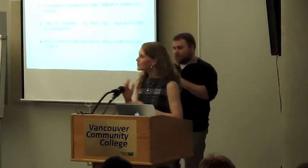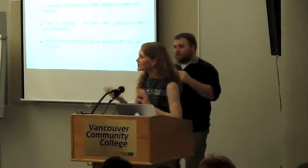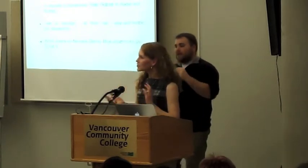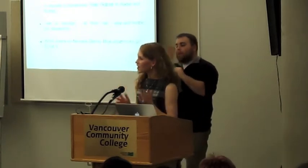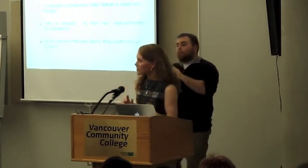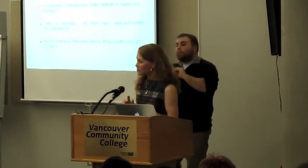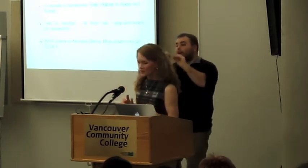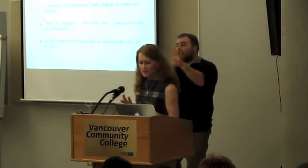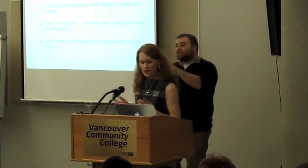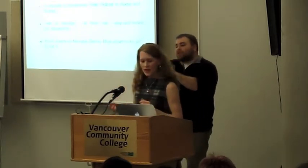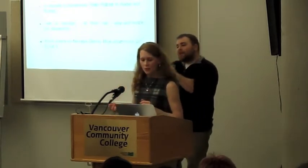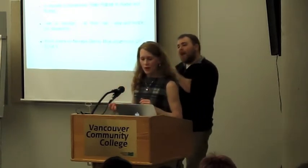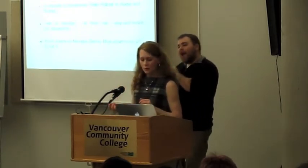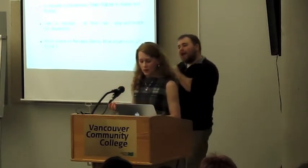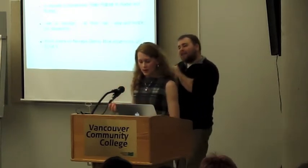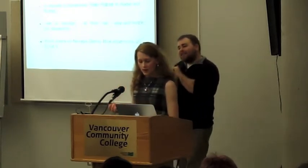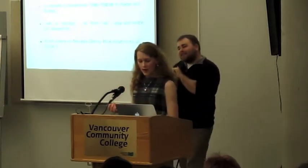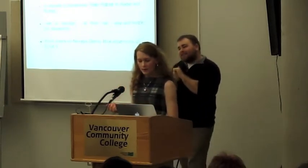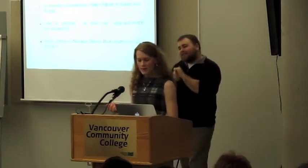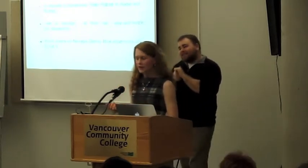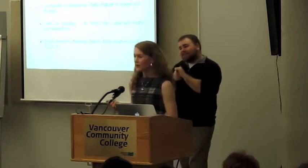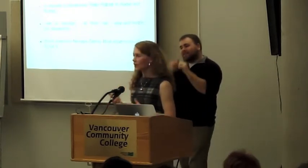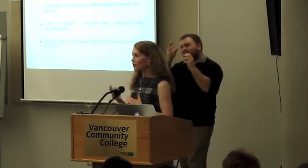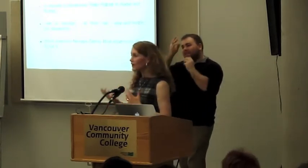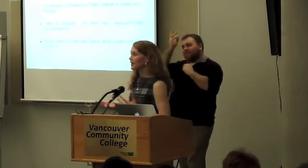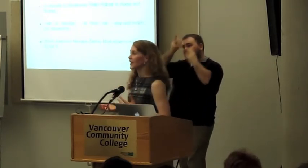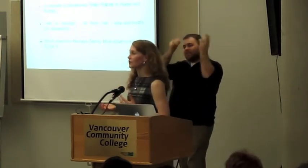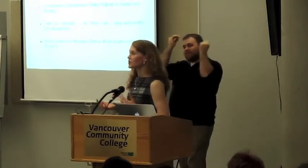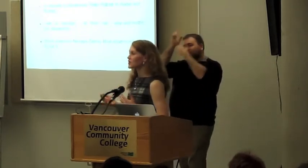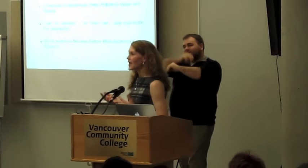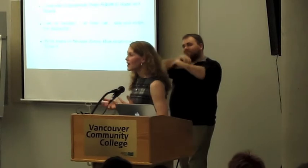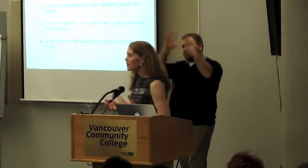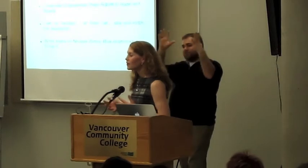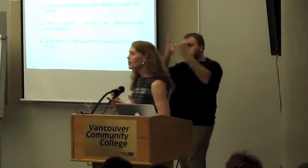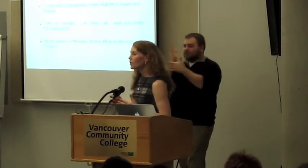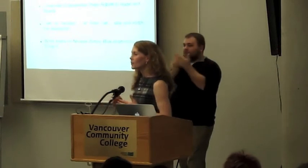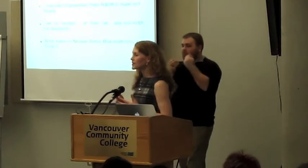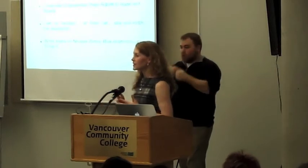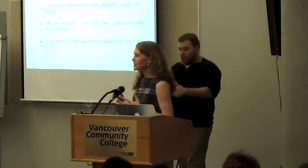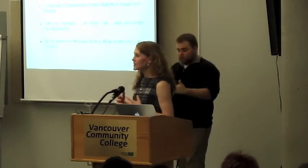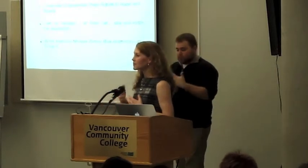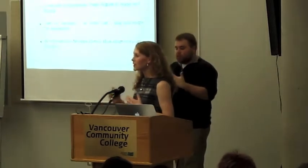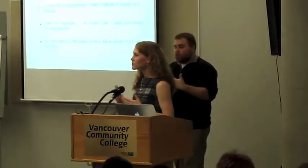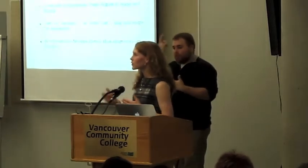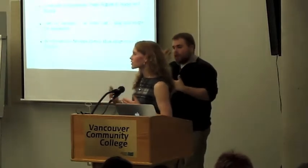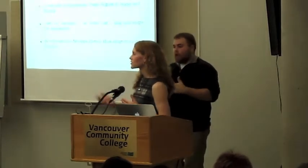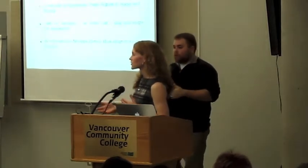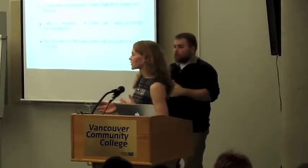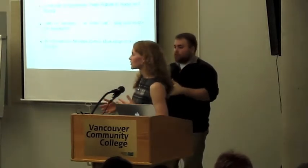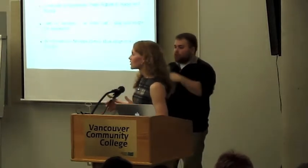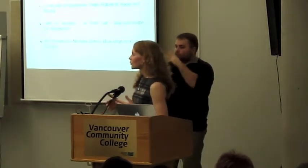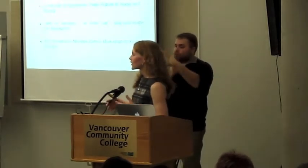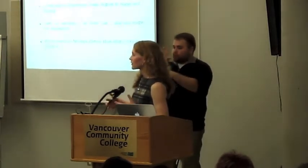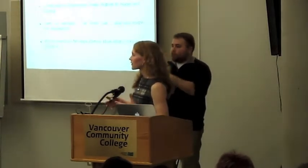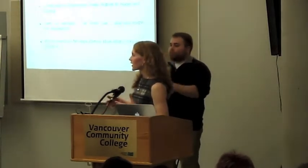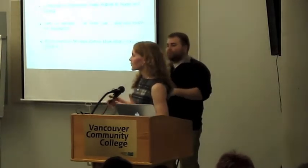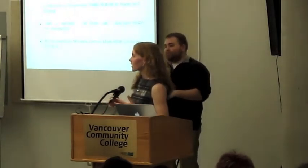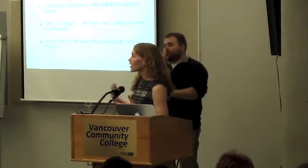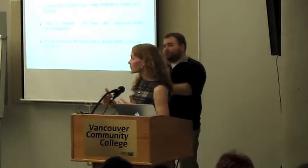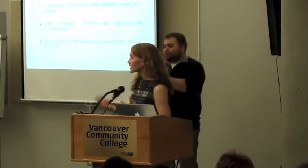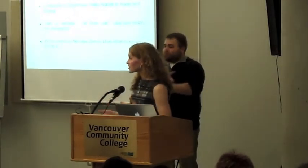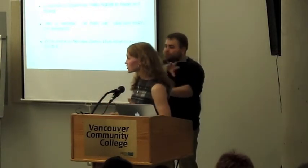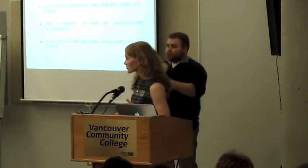common. But this changes when we take on a written language. Now, what we see is a much more concern